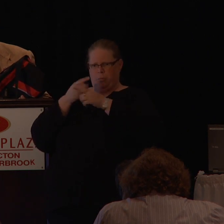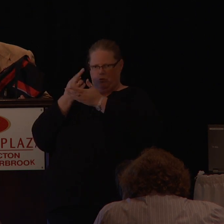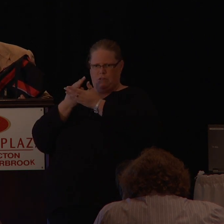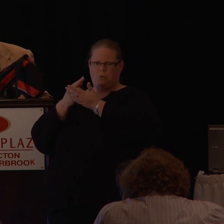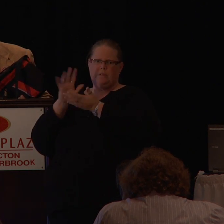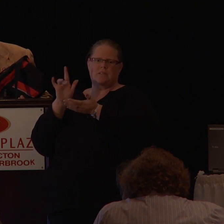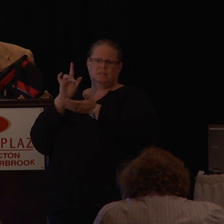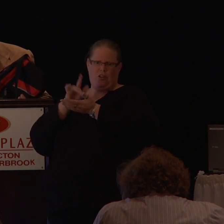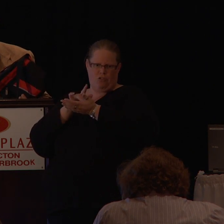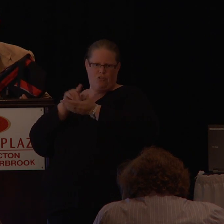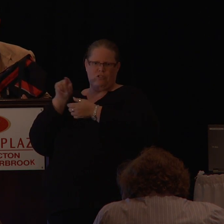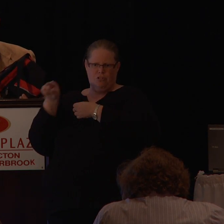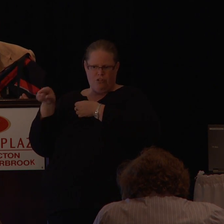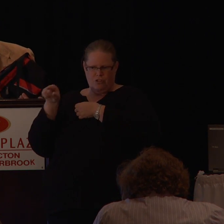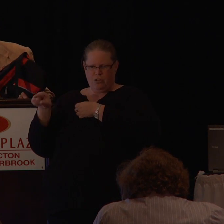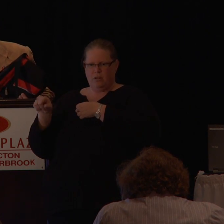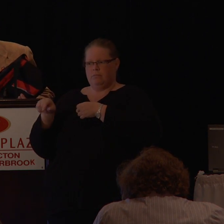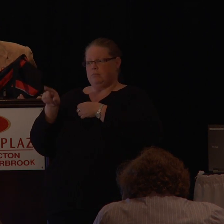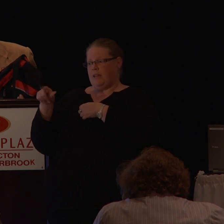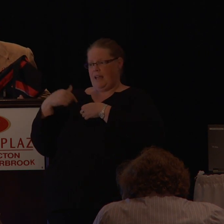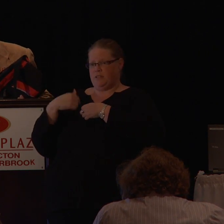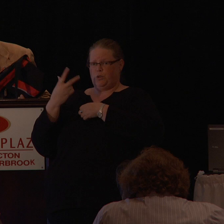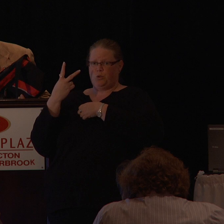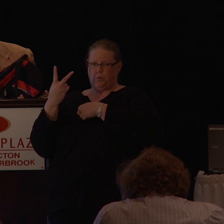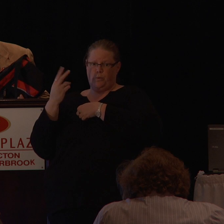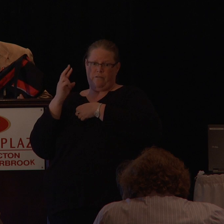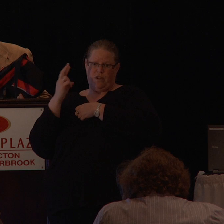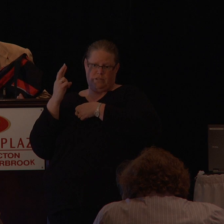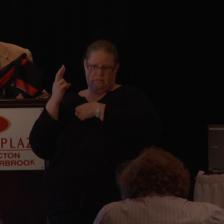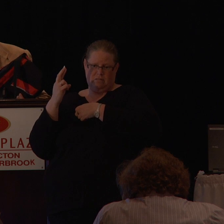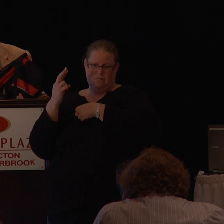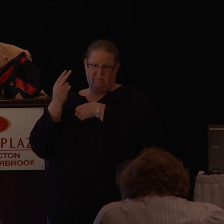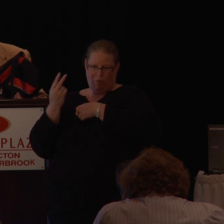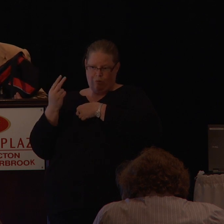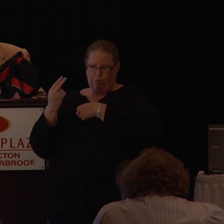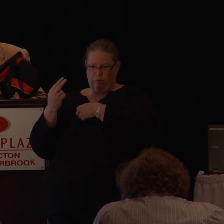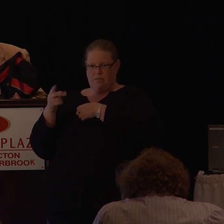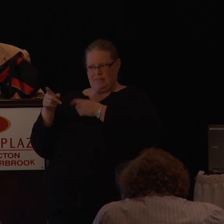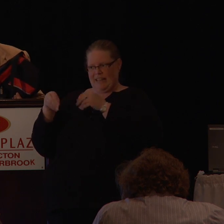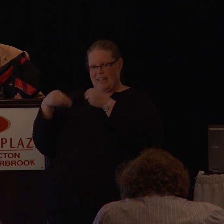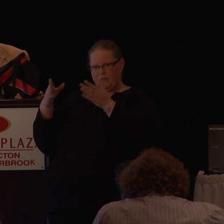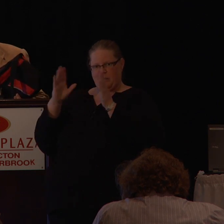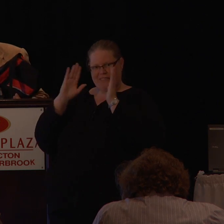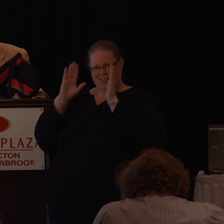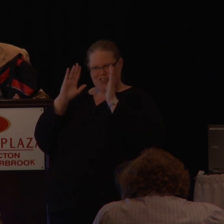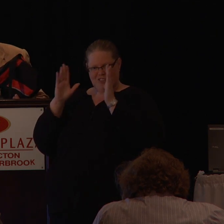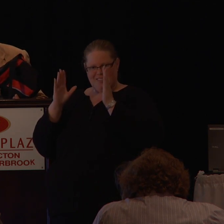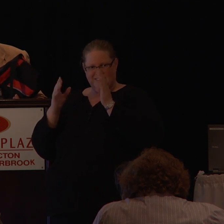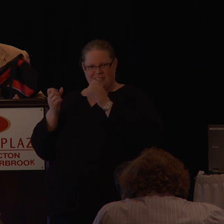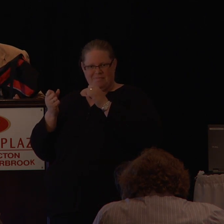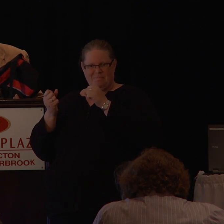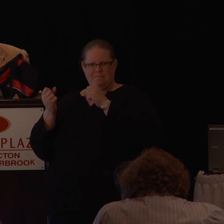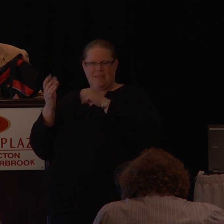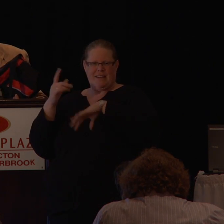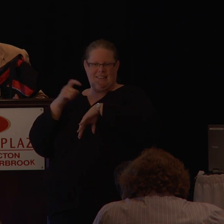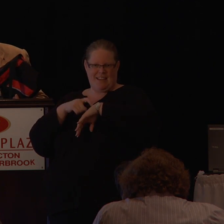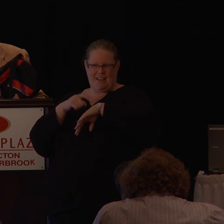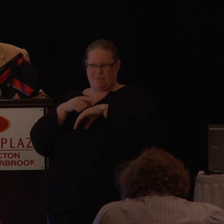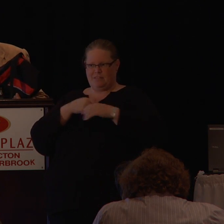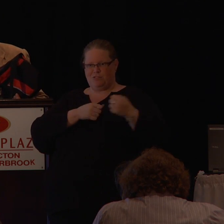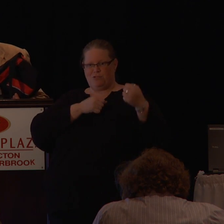center. He has at least 2 friends who have shown him attention on many occasions when I brought my son to